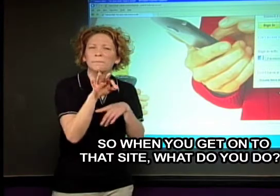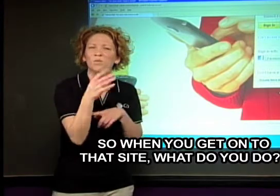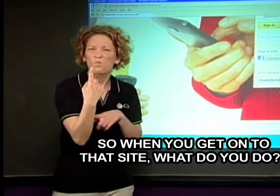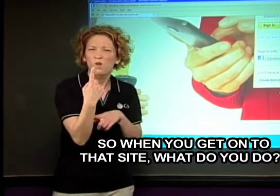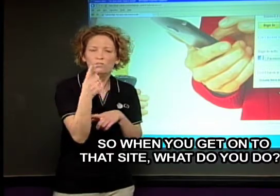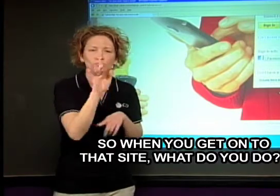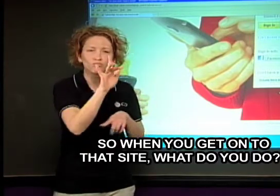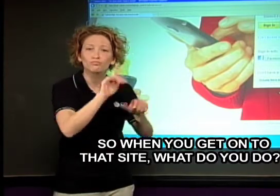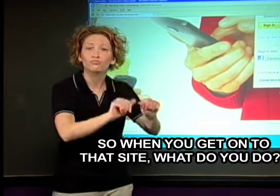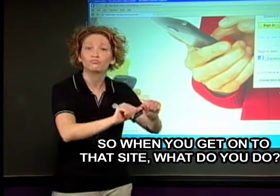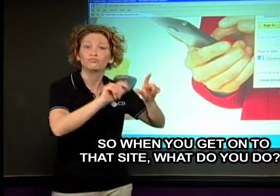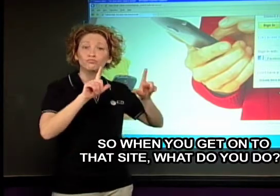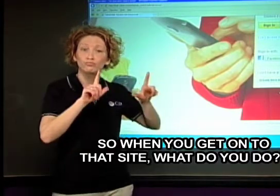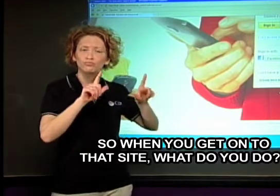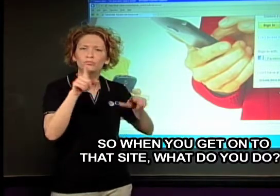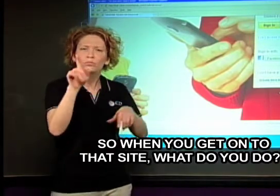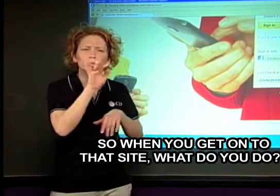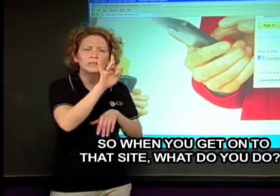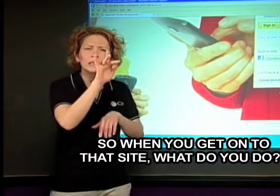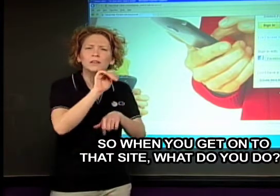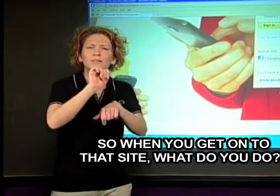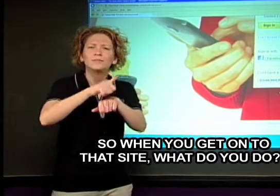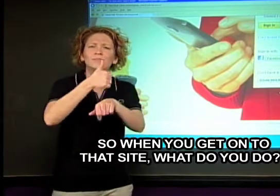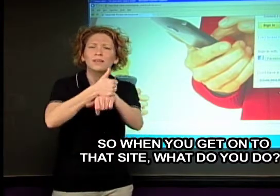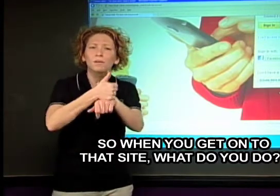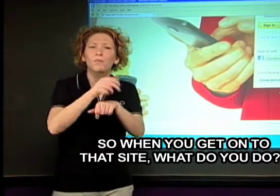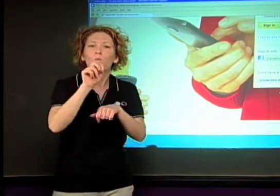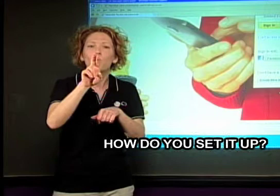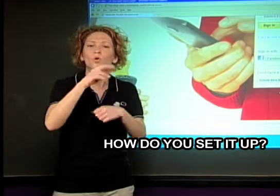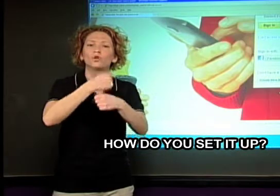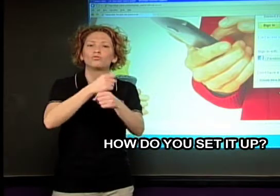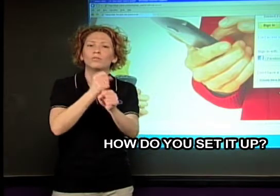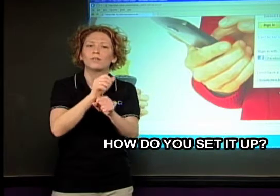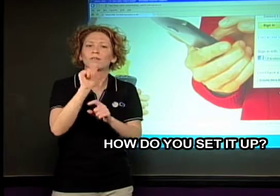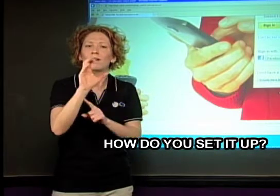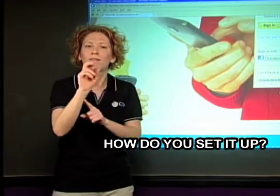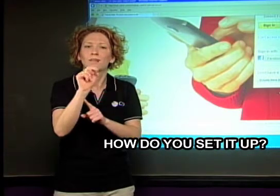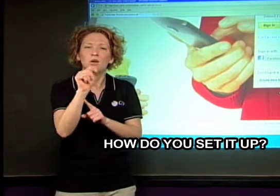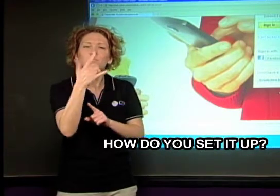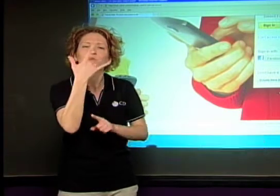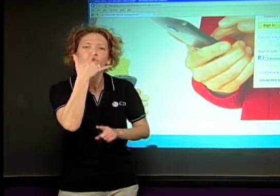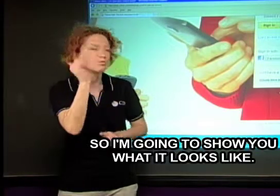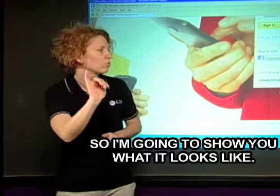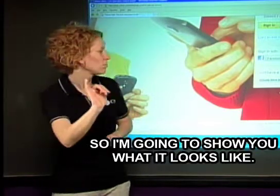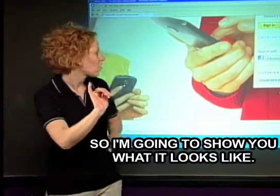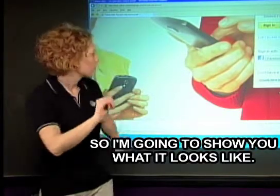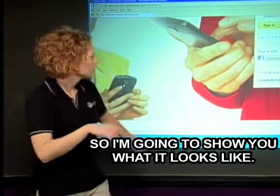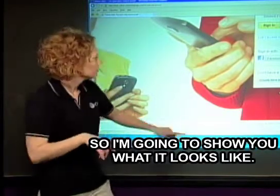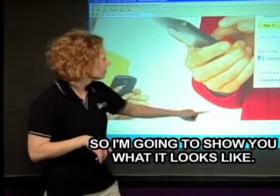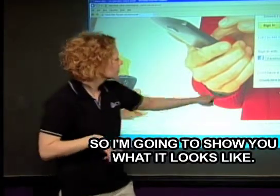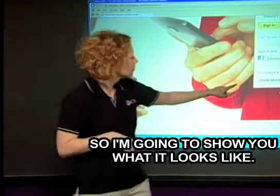So when you get onto that site, what do? How do you set it up? So I'm going to show you what it looks